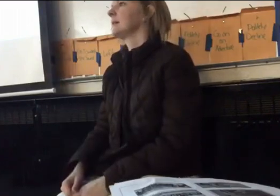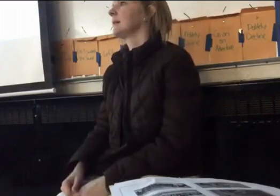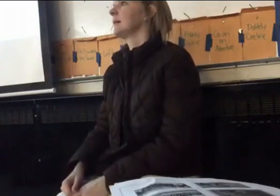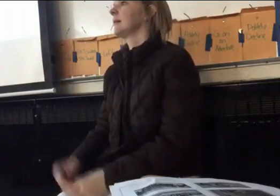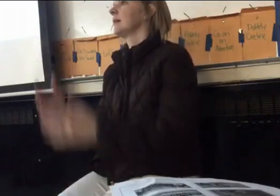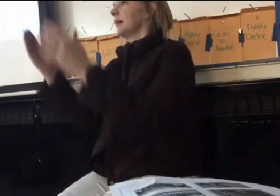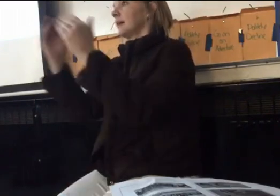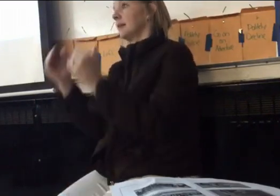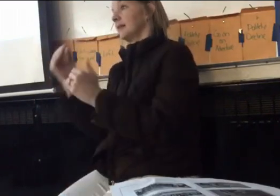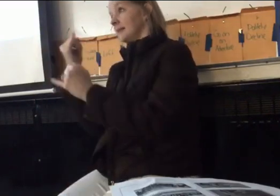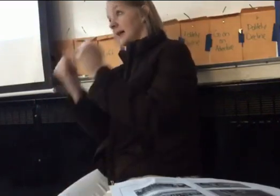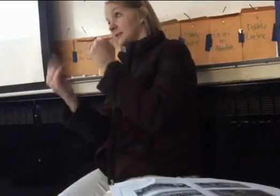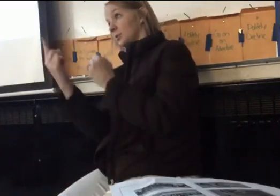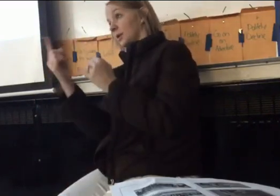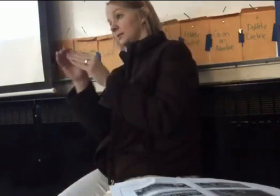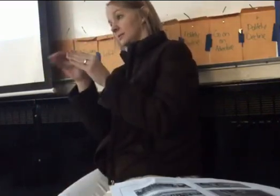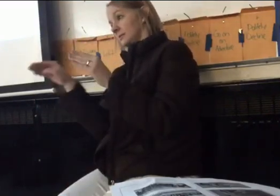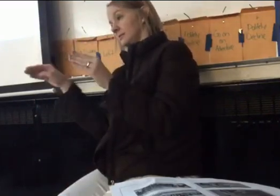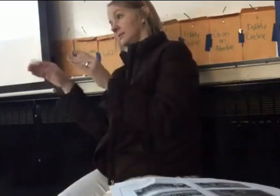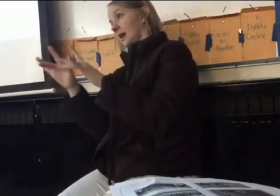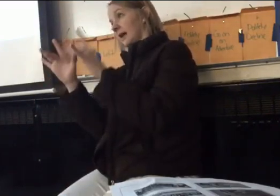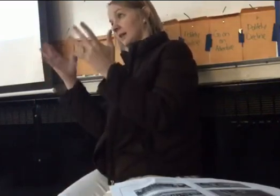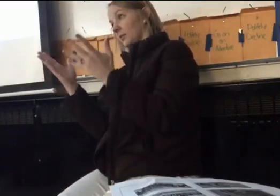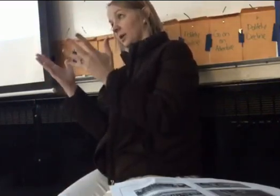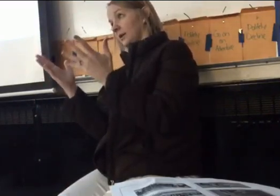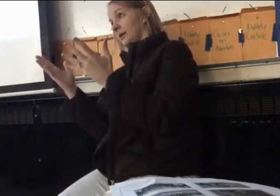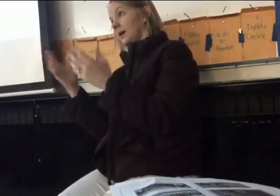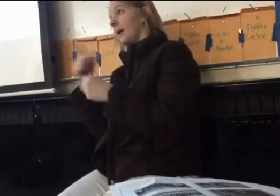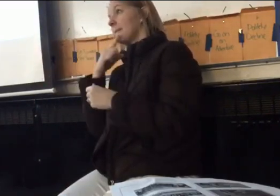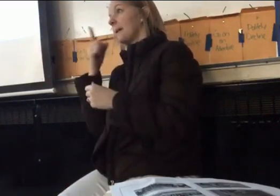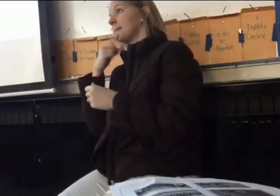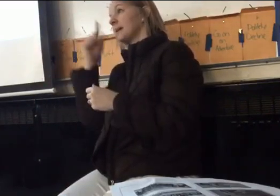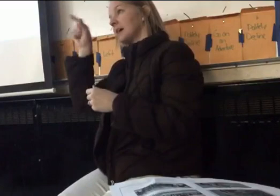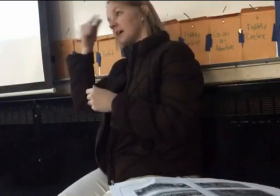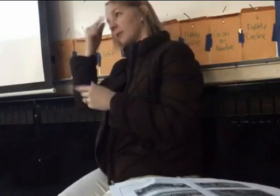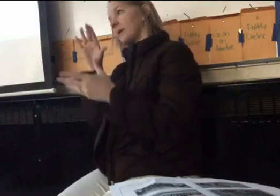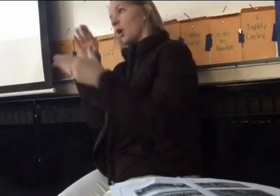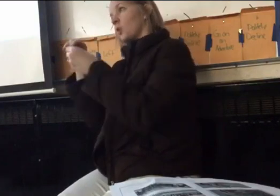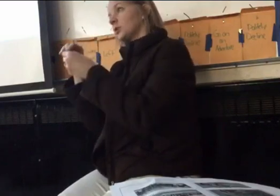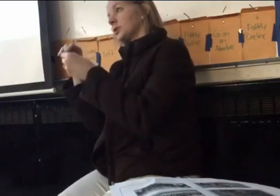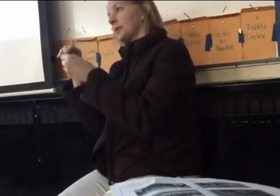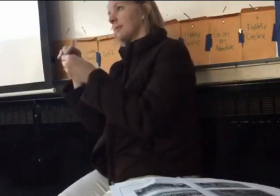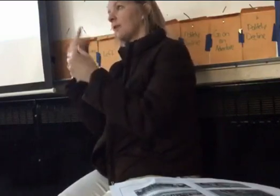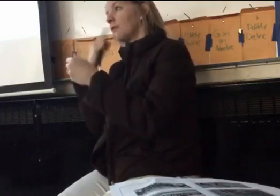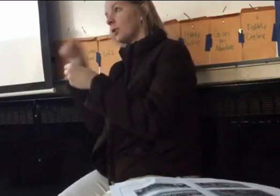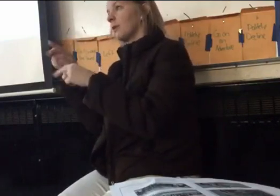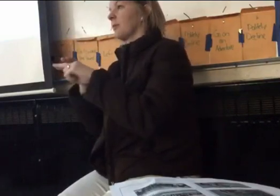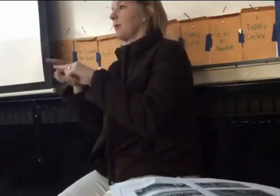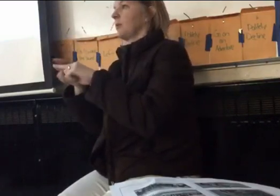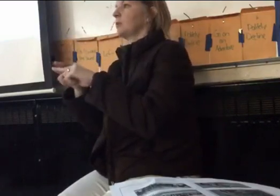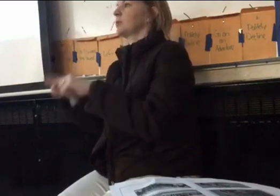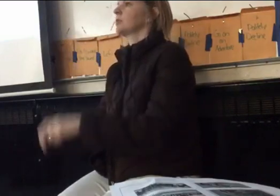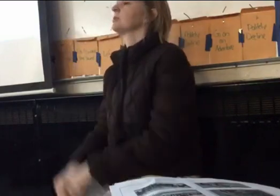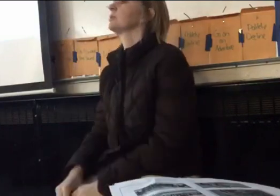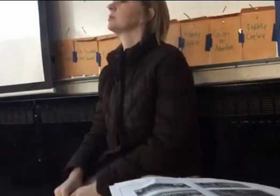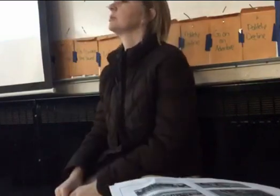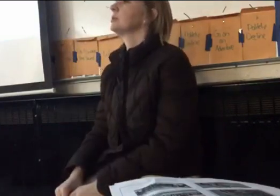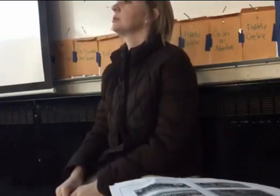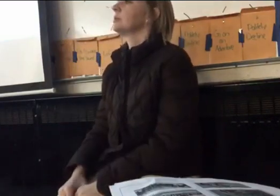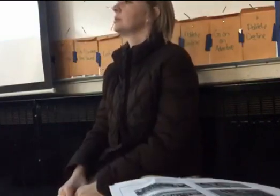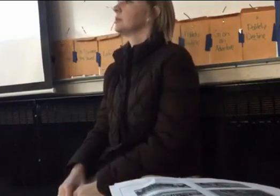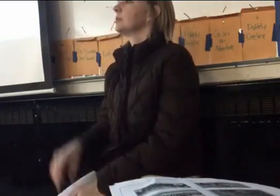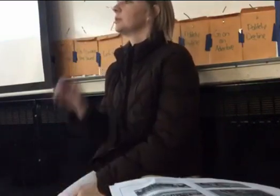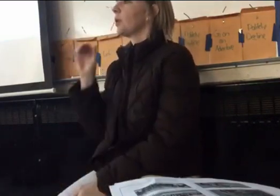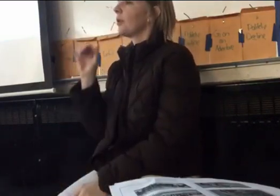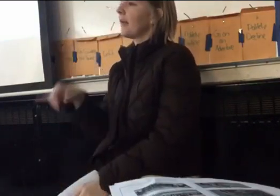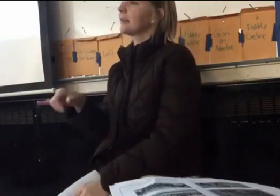And then in the last bullet, if you will highlight, public government ownership of railroads. So this is the